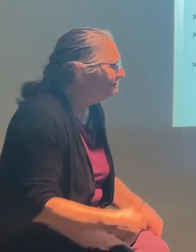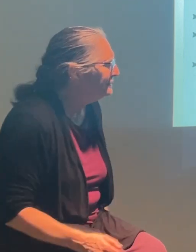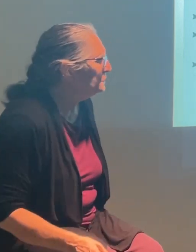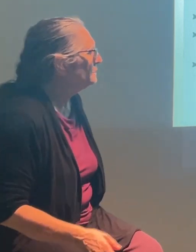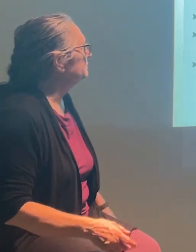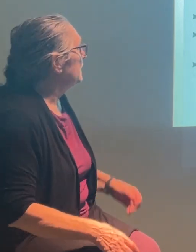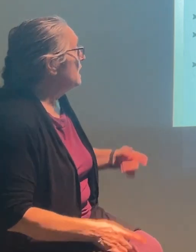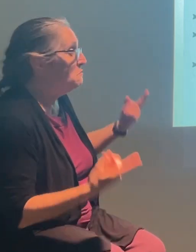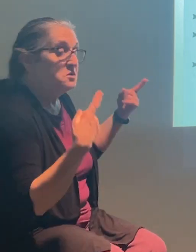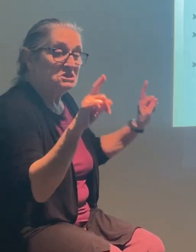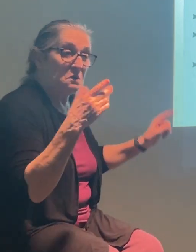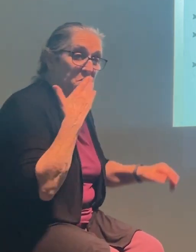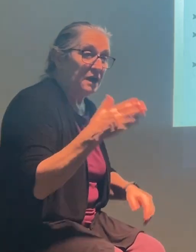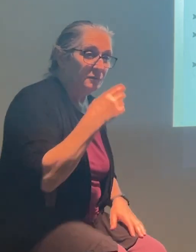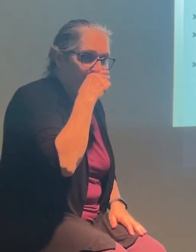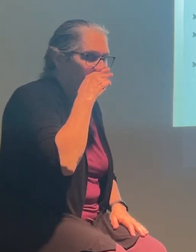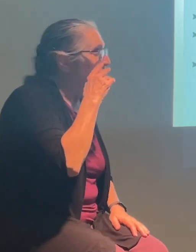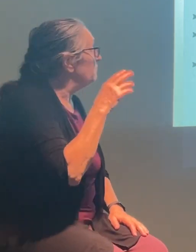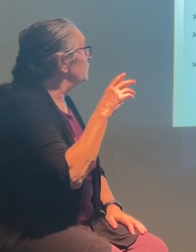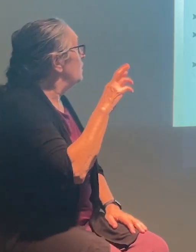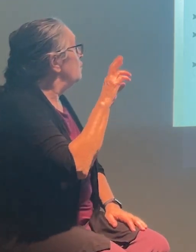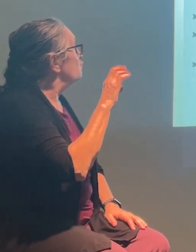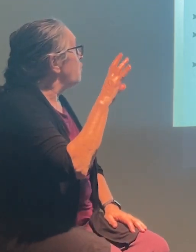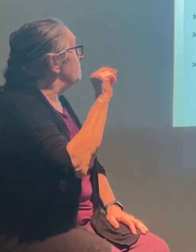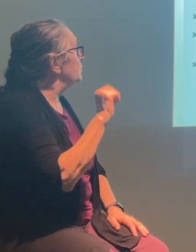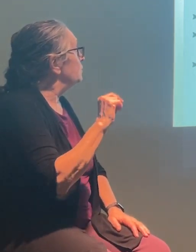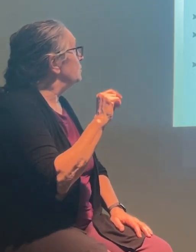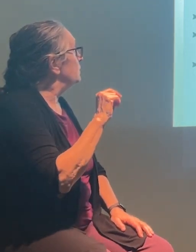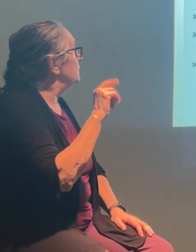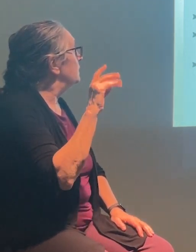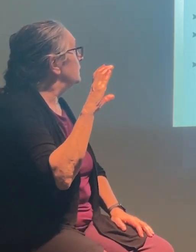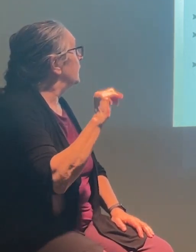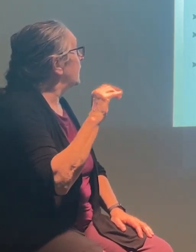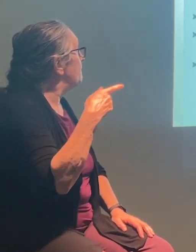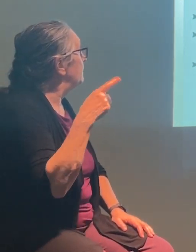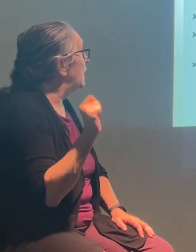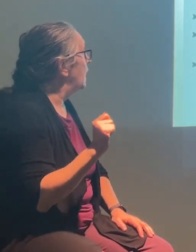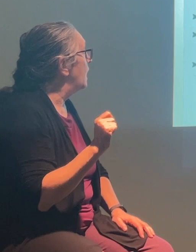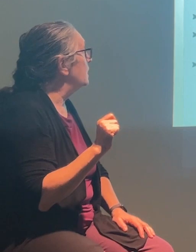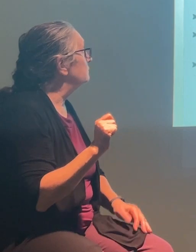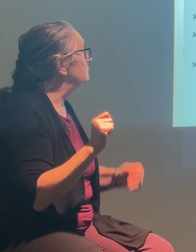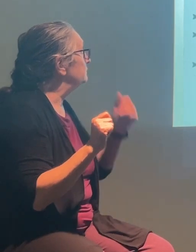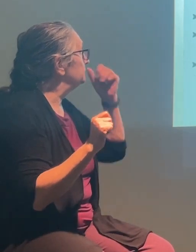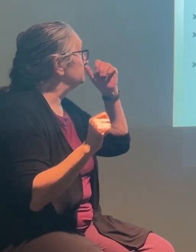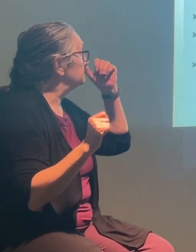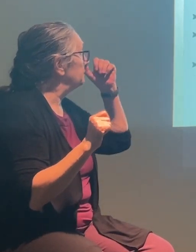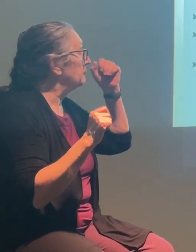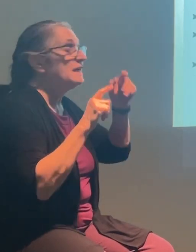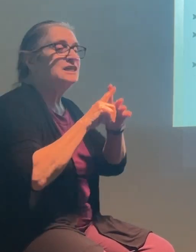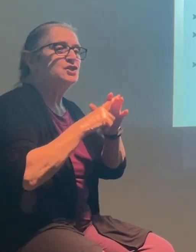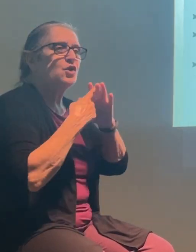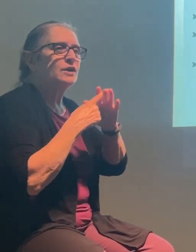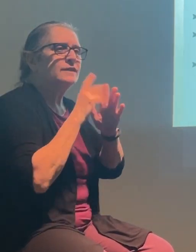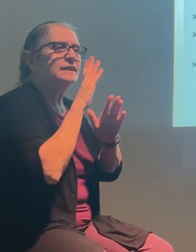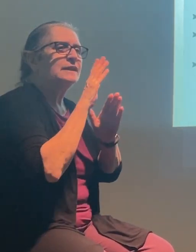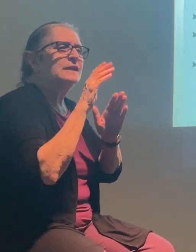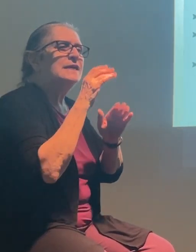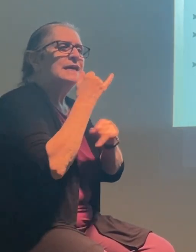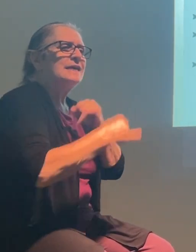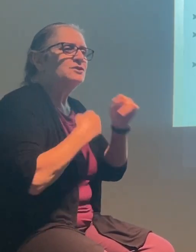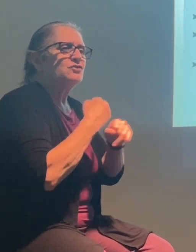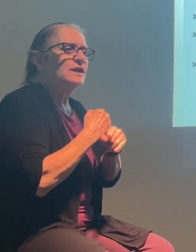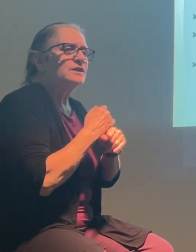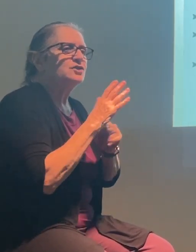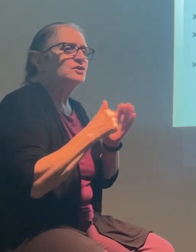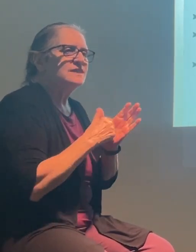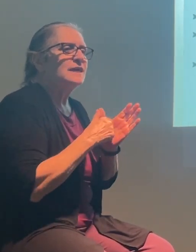you had people like Robert Capa, who's in New York, obviously started the International Center of Photography. No, it was his